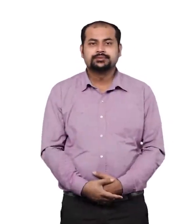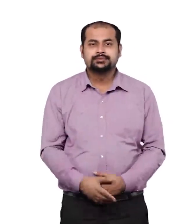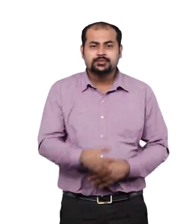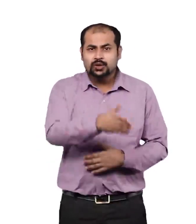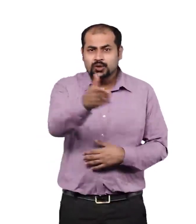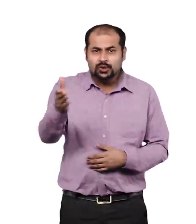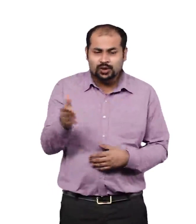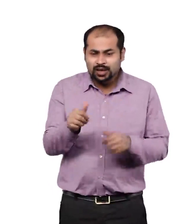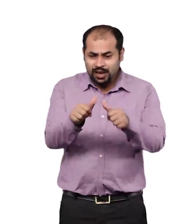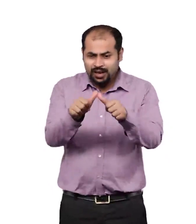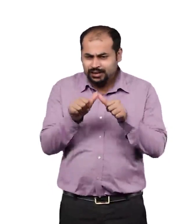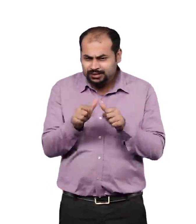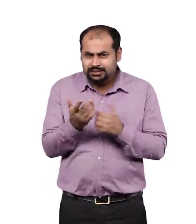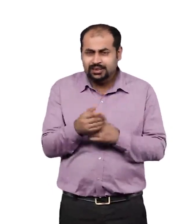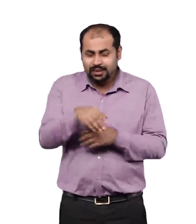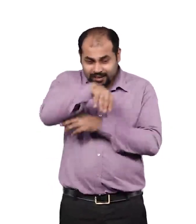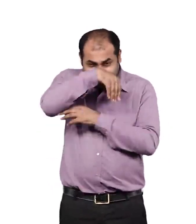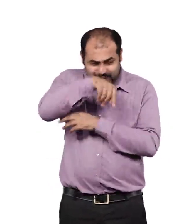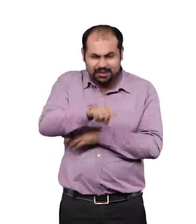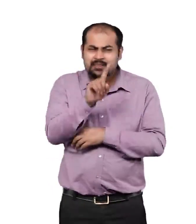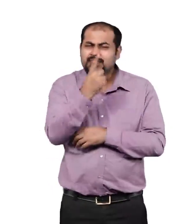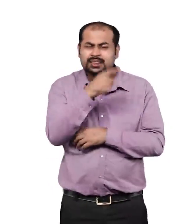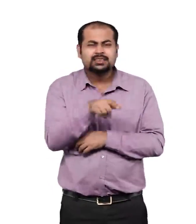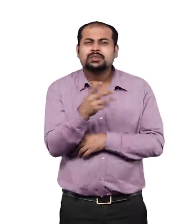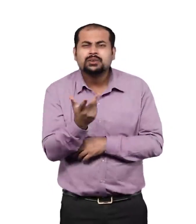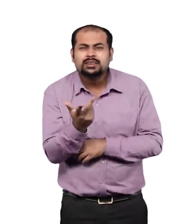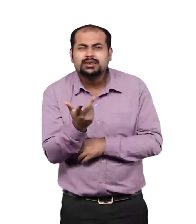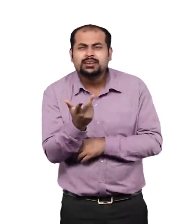Can you tell why the elephant won?